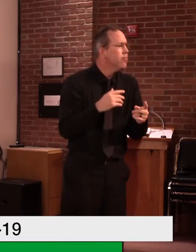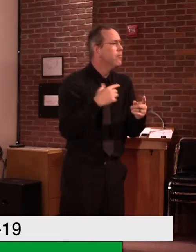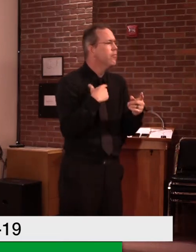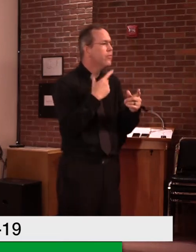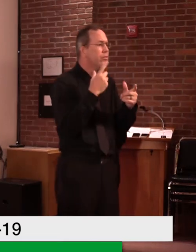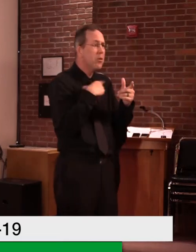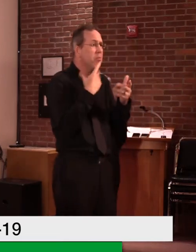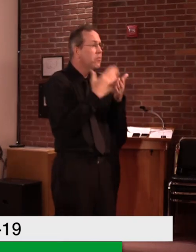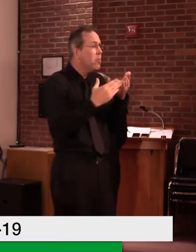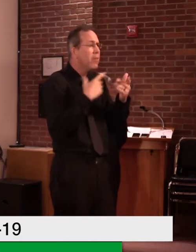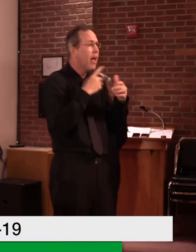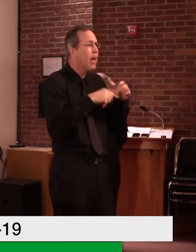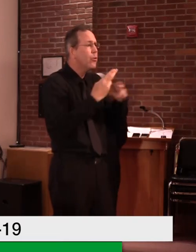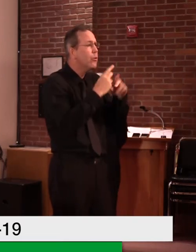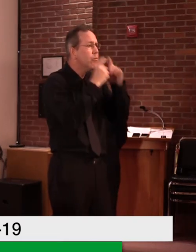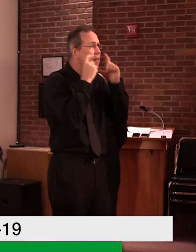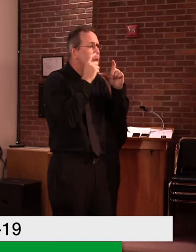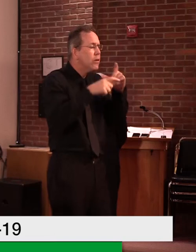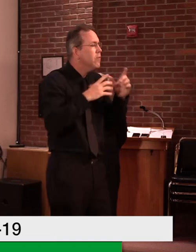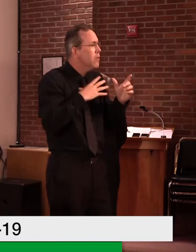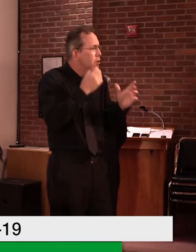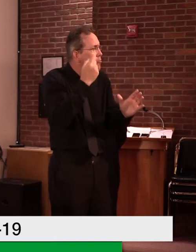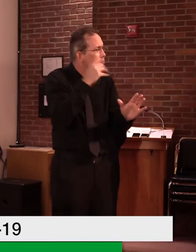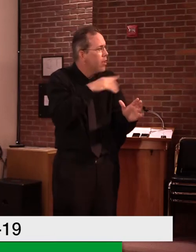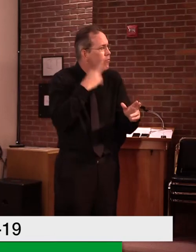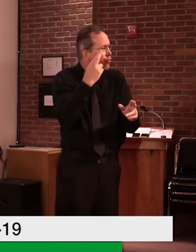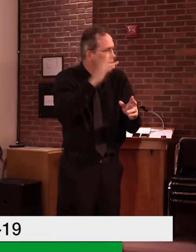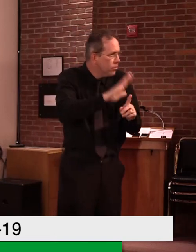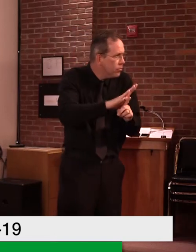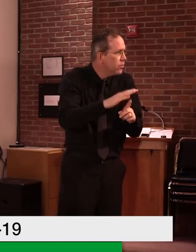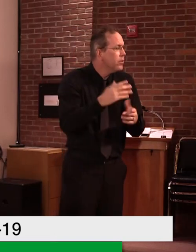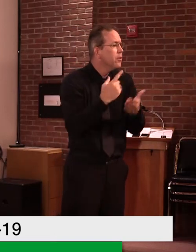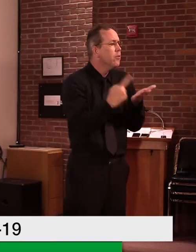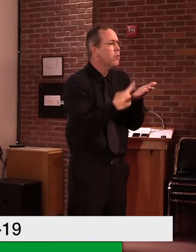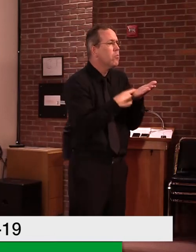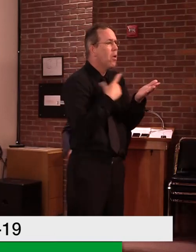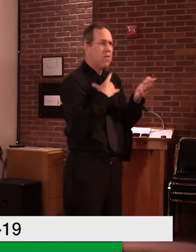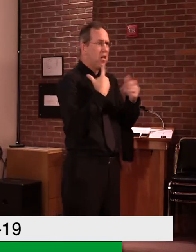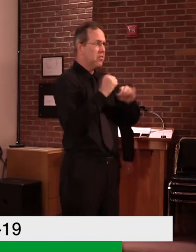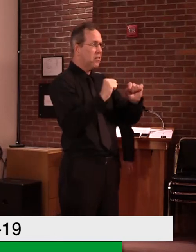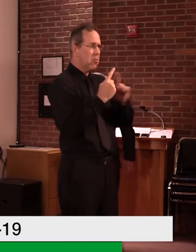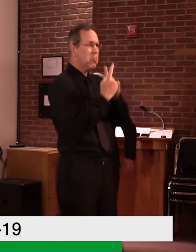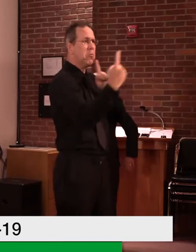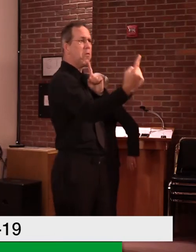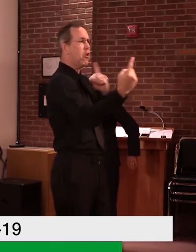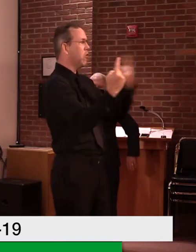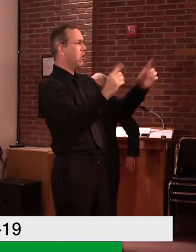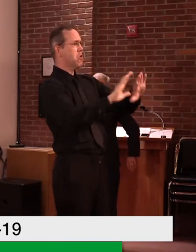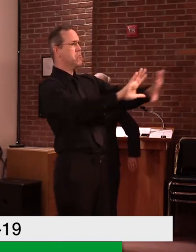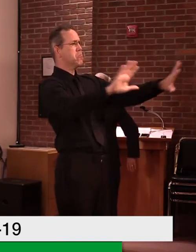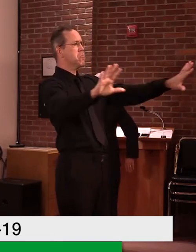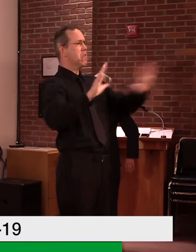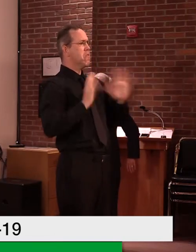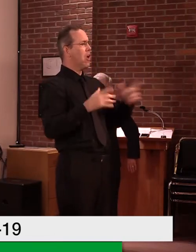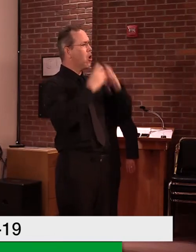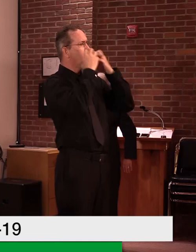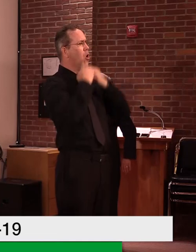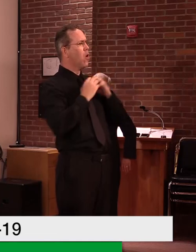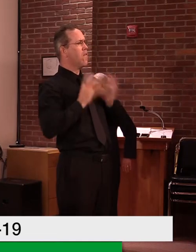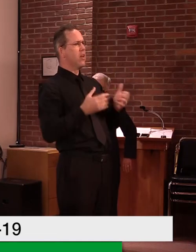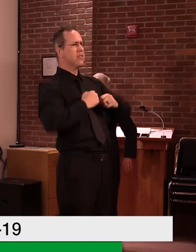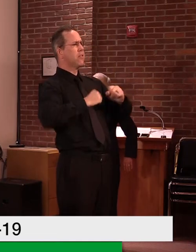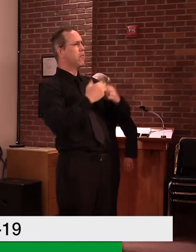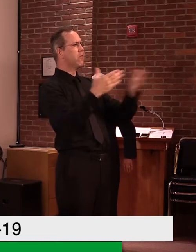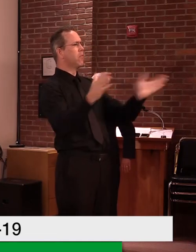mandate. So let's give each other the benefit of the doubt. For those Vermonters who don't fall into this